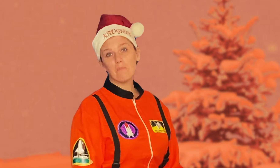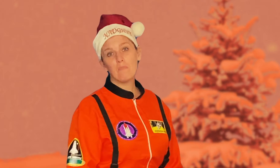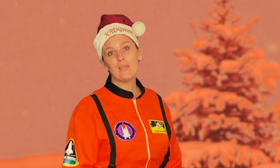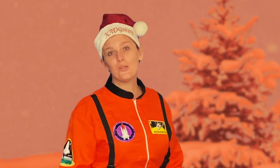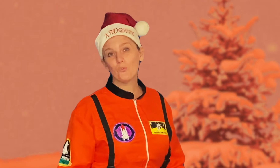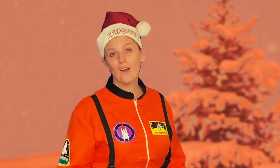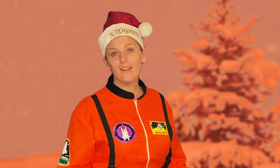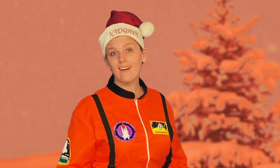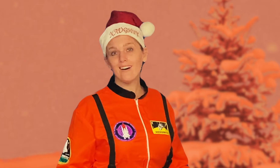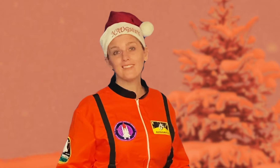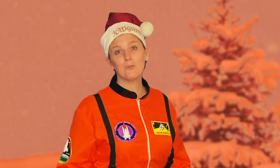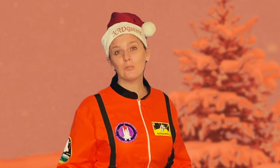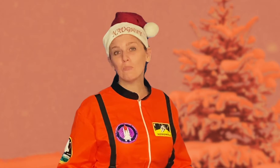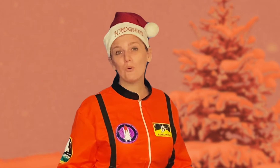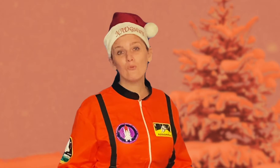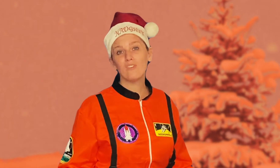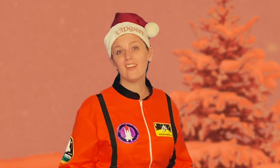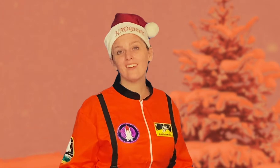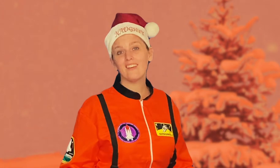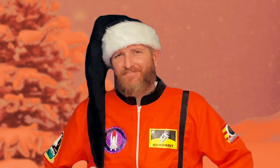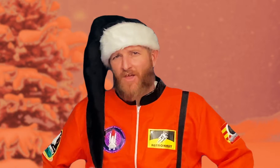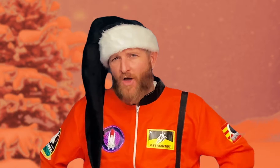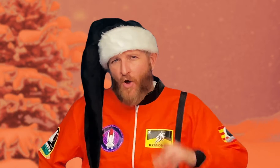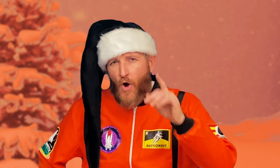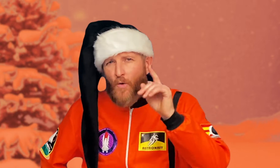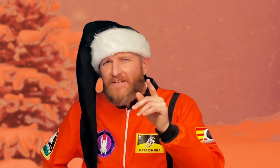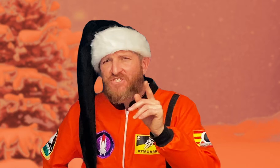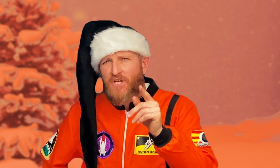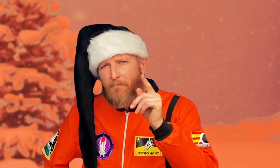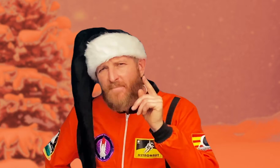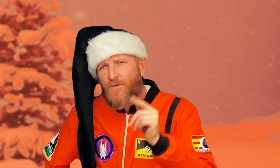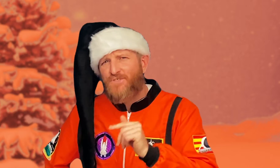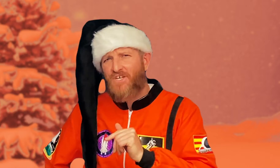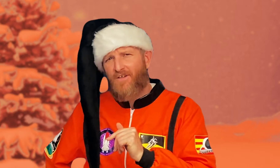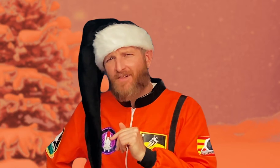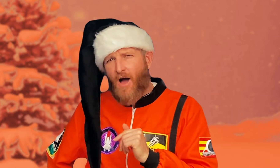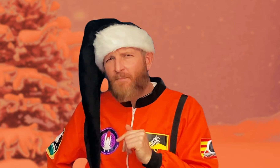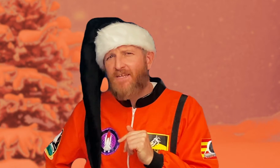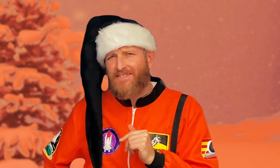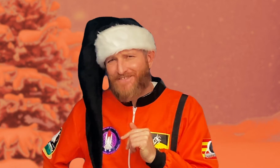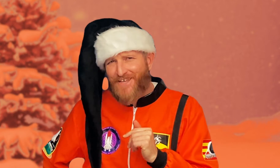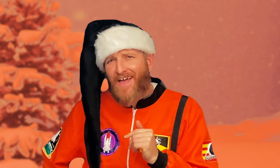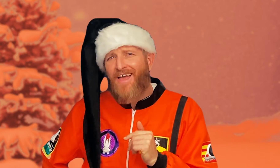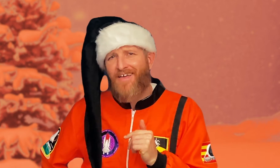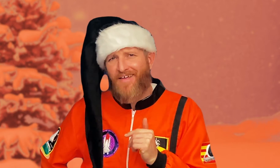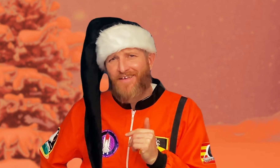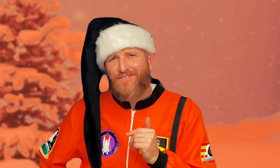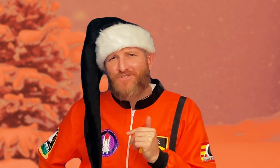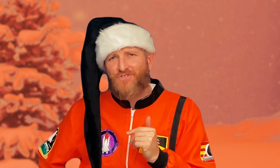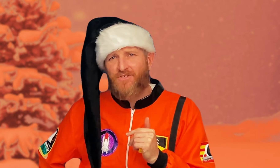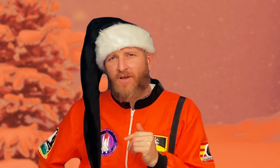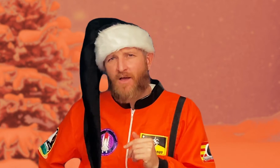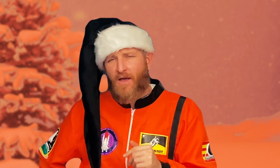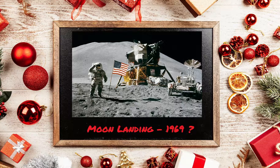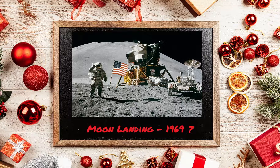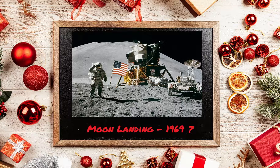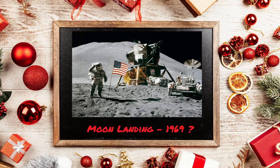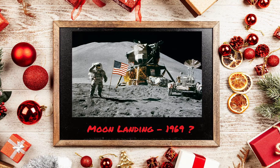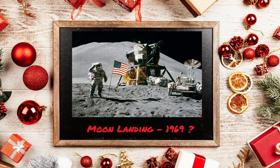Like a B-rate Hollywood movie or a cheap musical comedy sketch. And